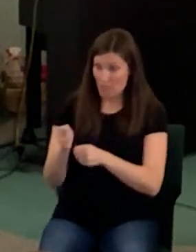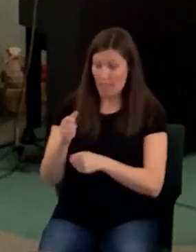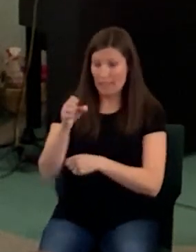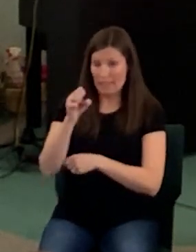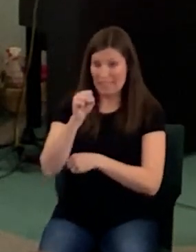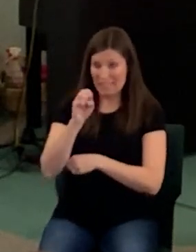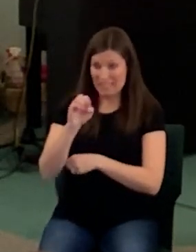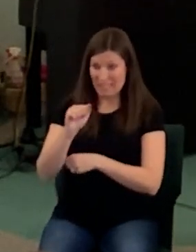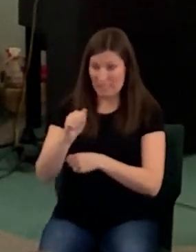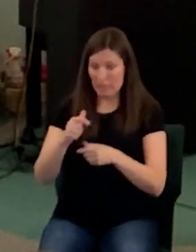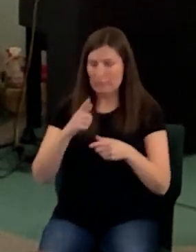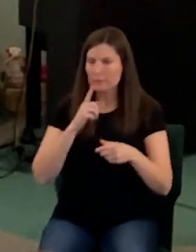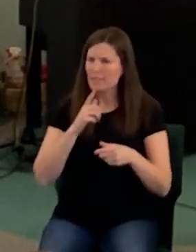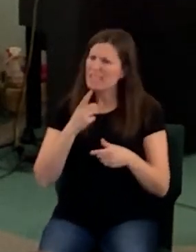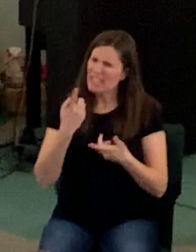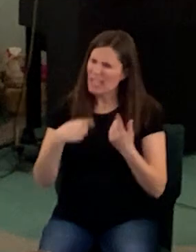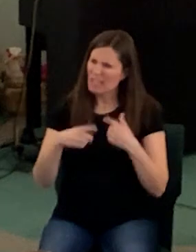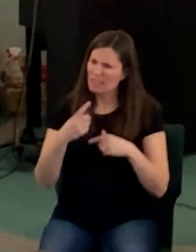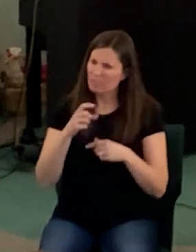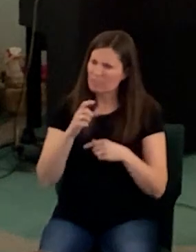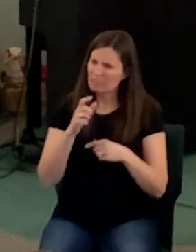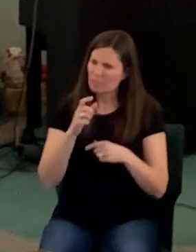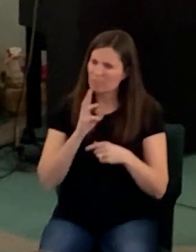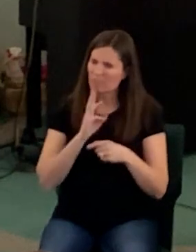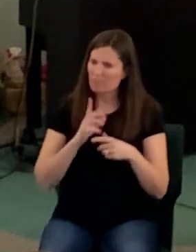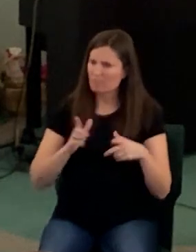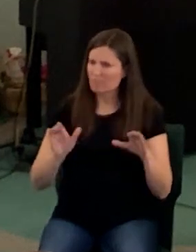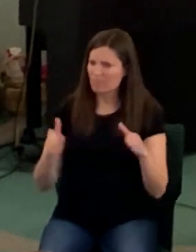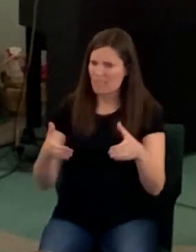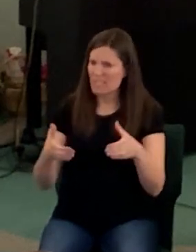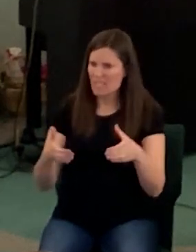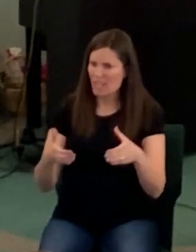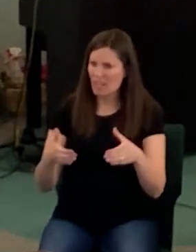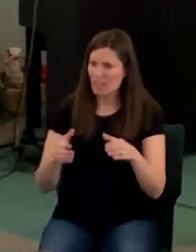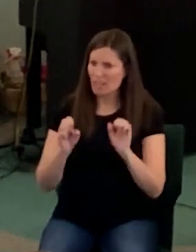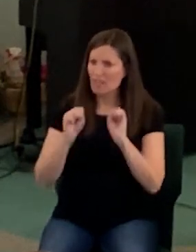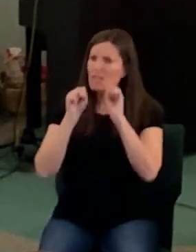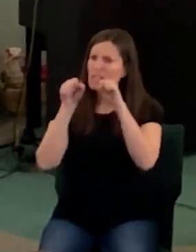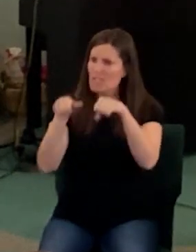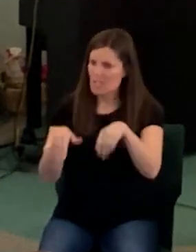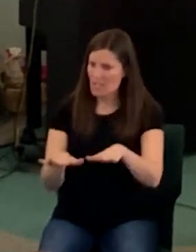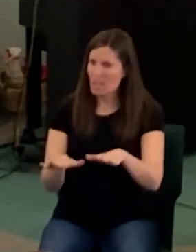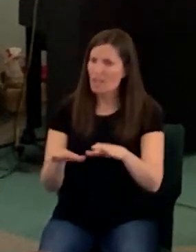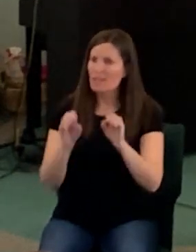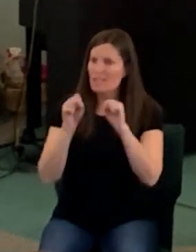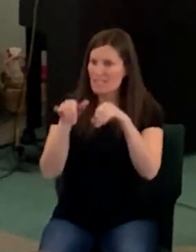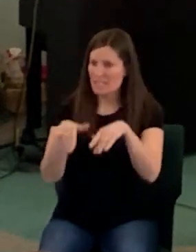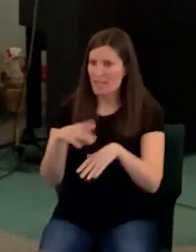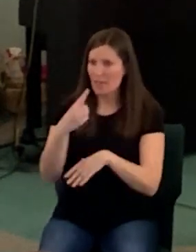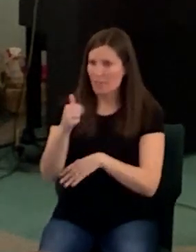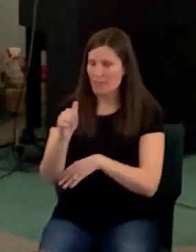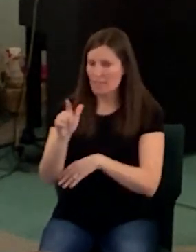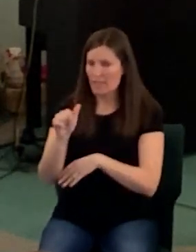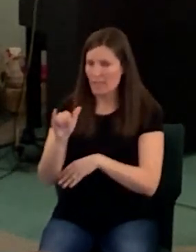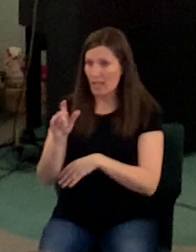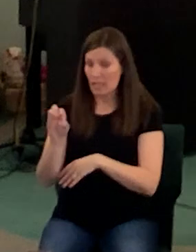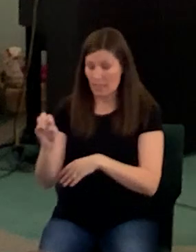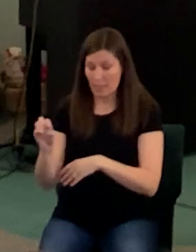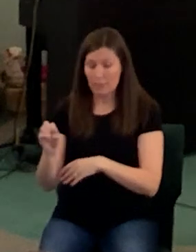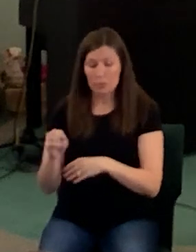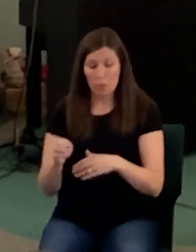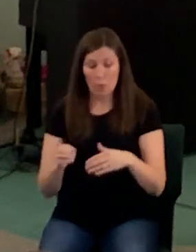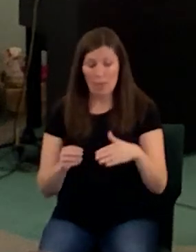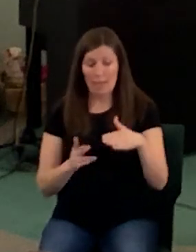John names the disciples for us. He names Simon Peter first, because Simon's usually the leader of the crowd,